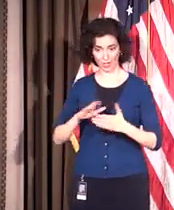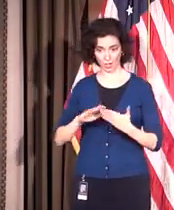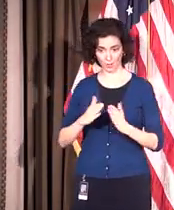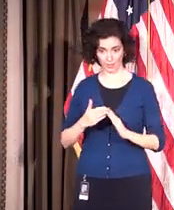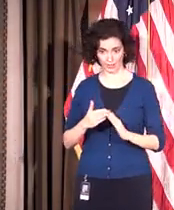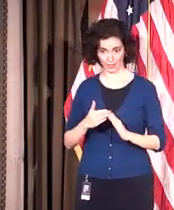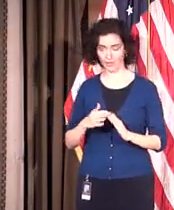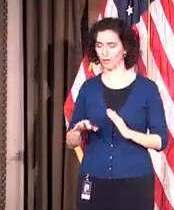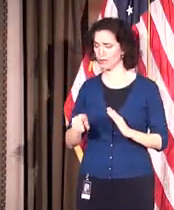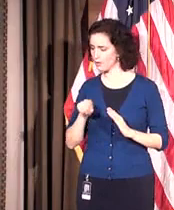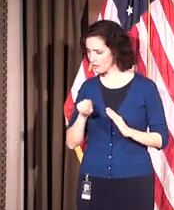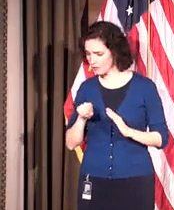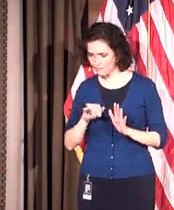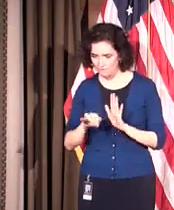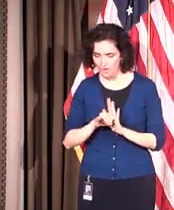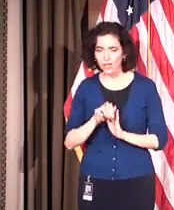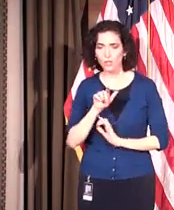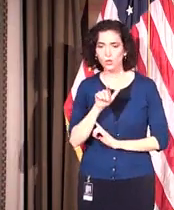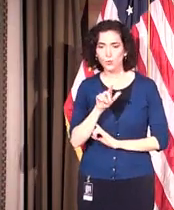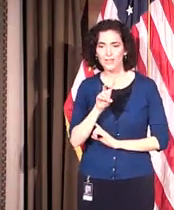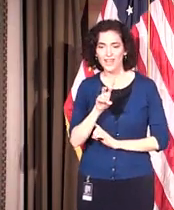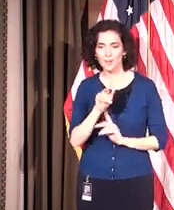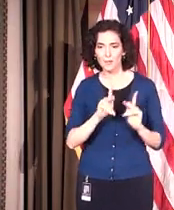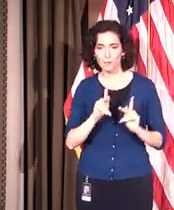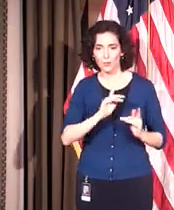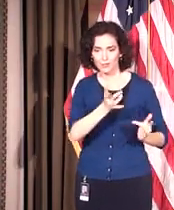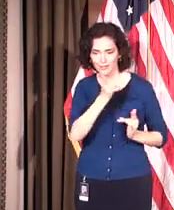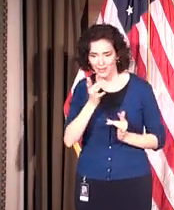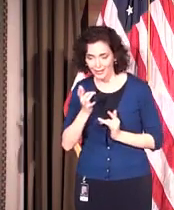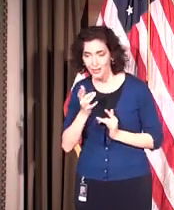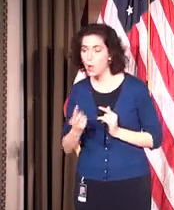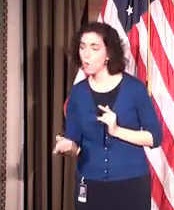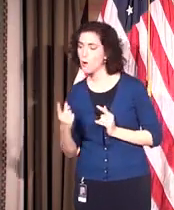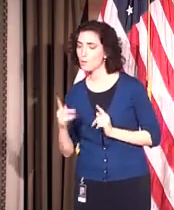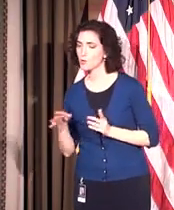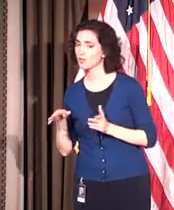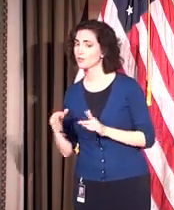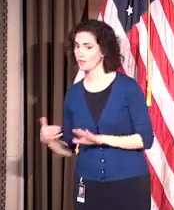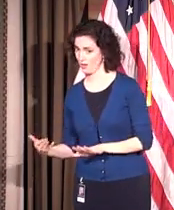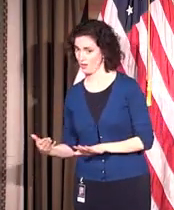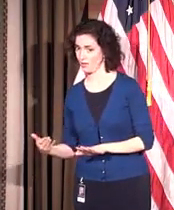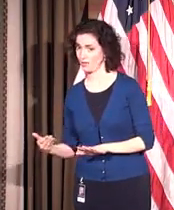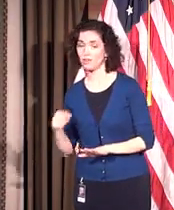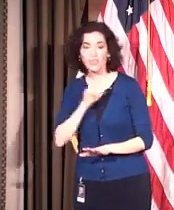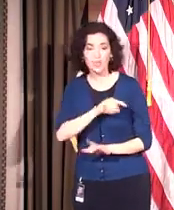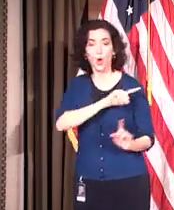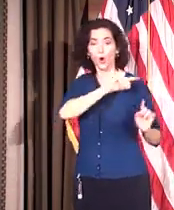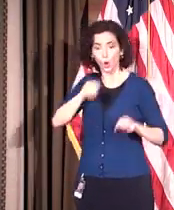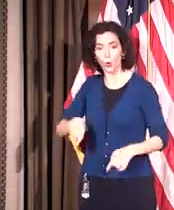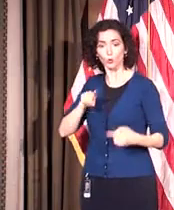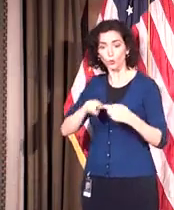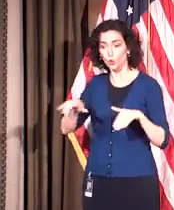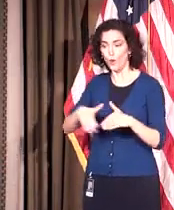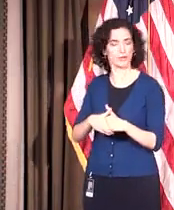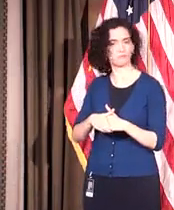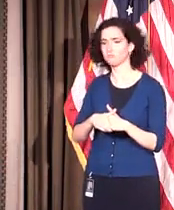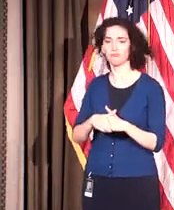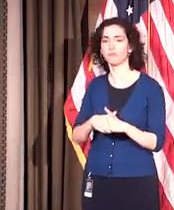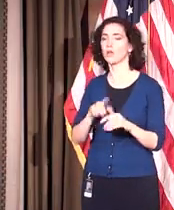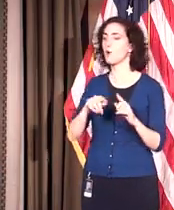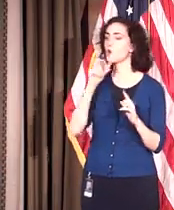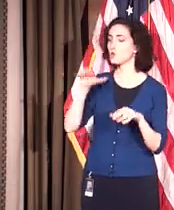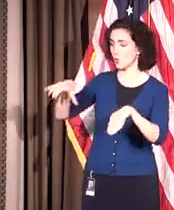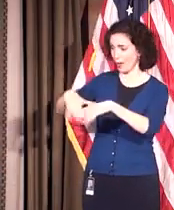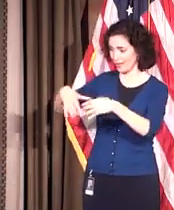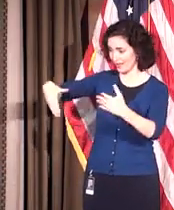tracked 27 cases and 1 death in individuals who weren't even at the wedding. They just came in contact with